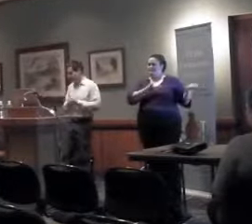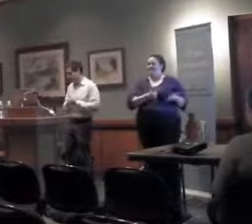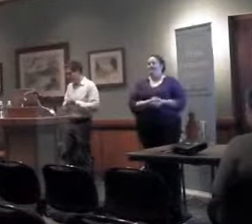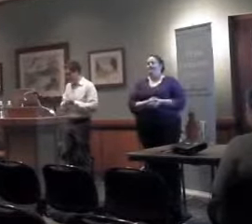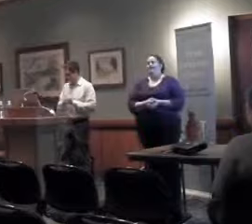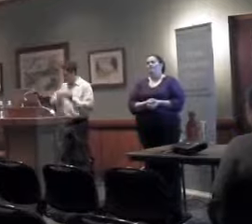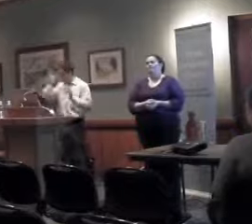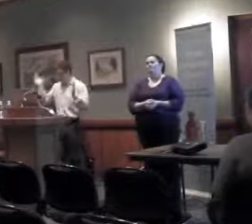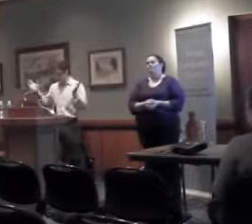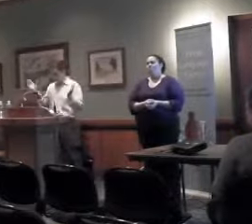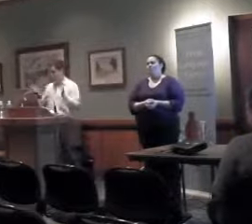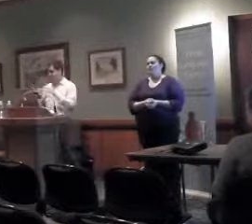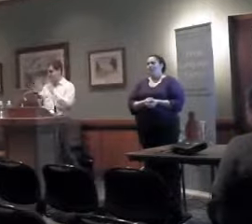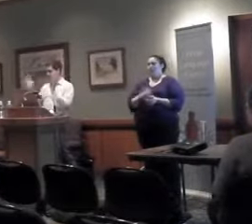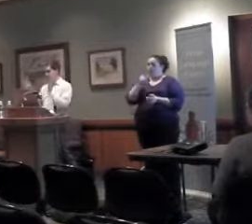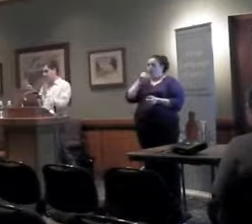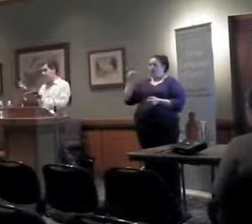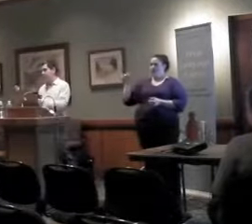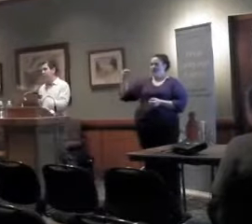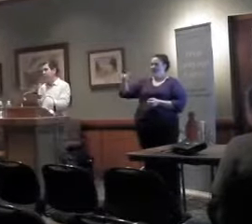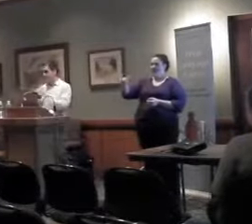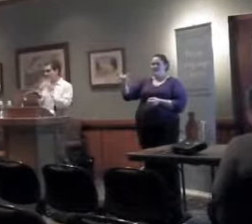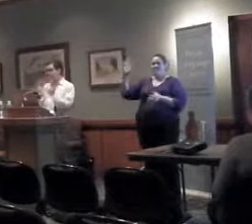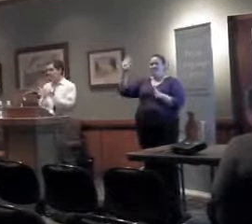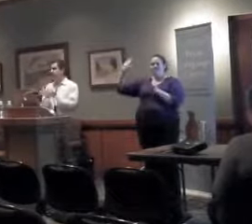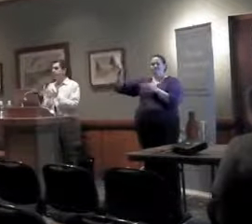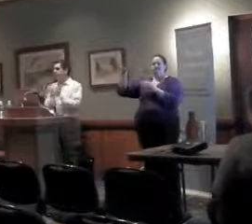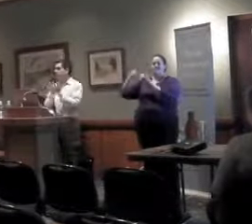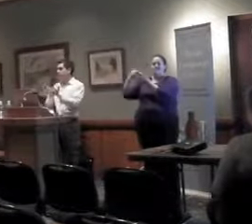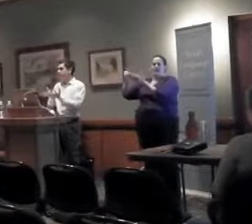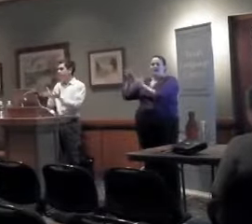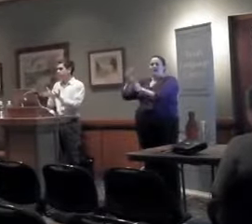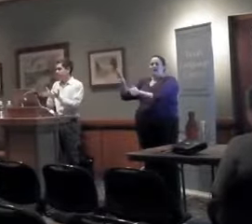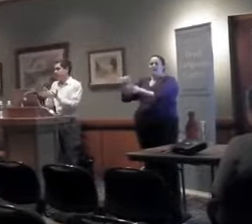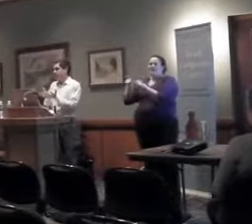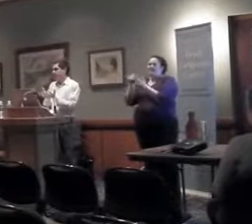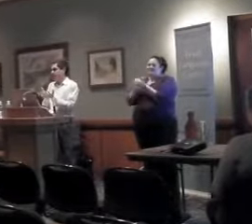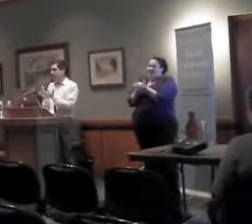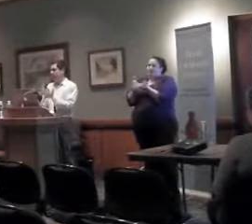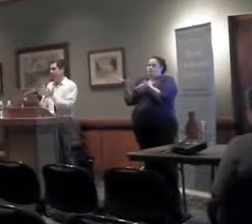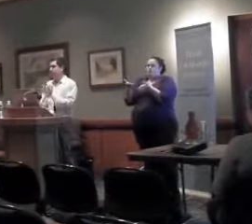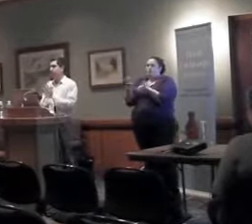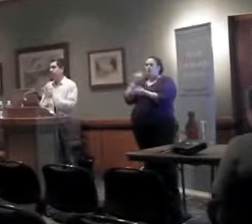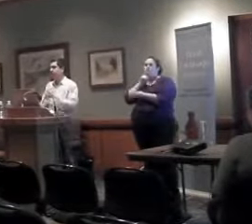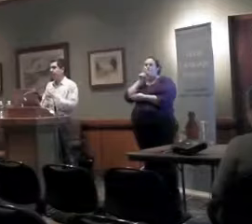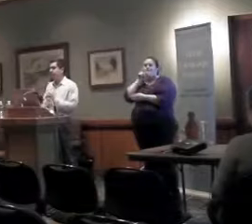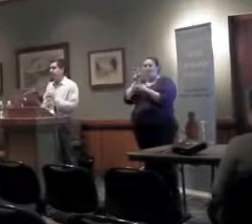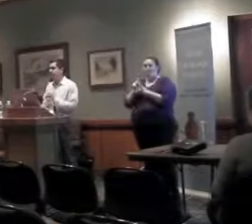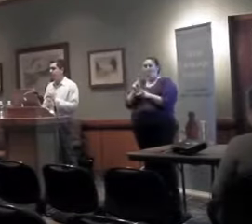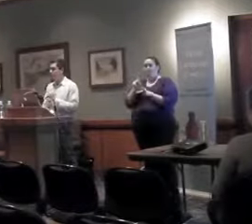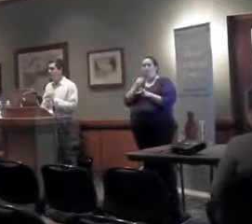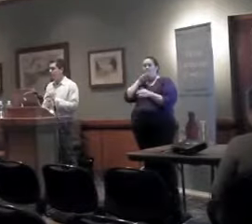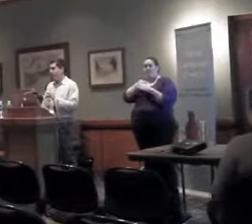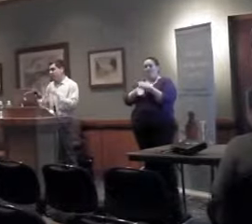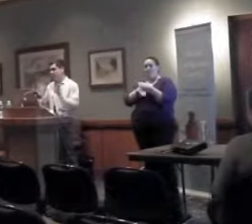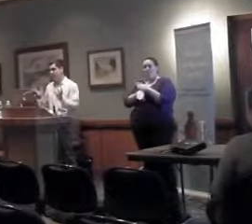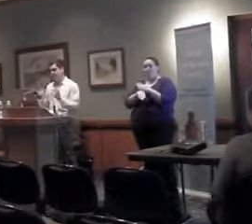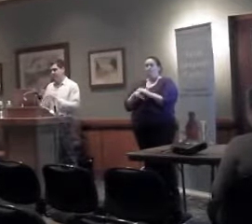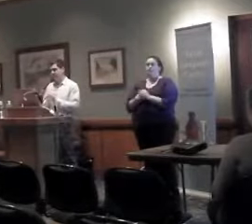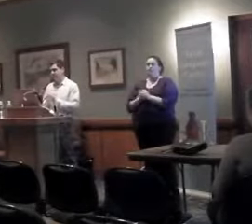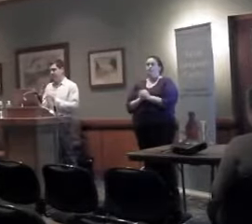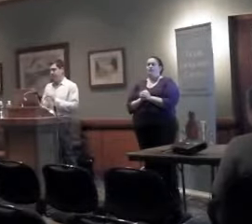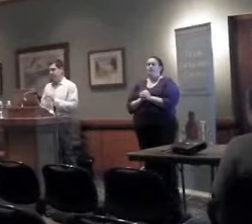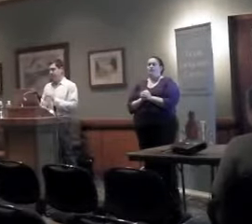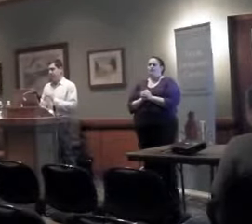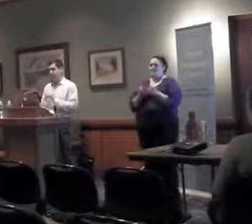and who pays for those services, that's another matter, but they're services that deaf people are entitled to. There are plenty